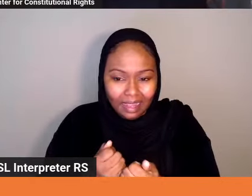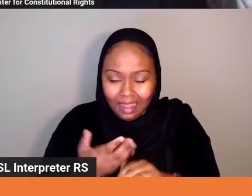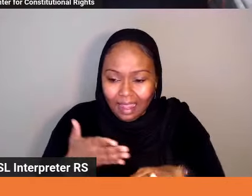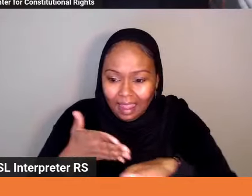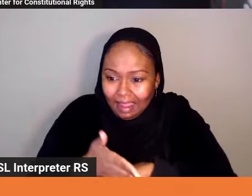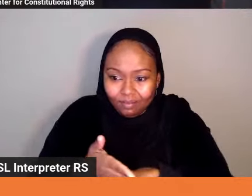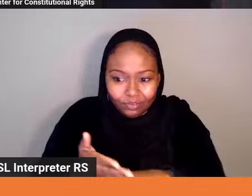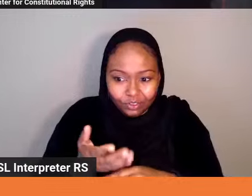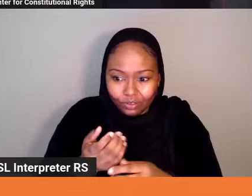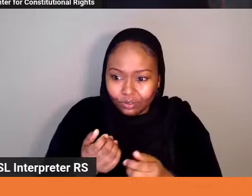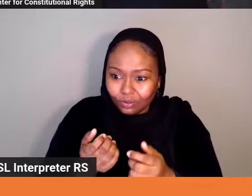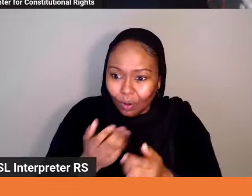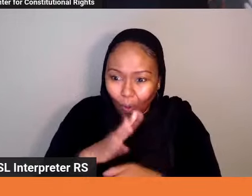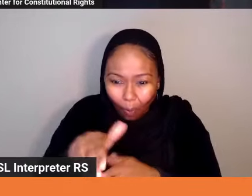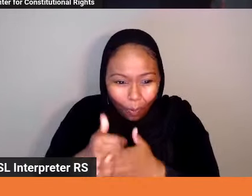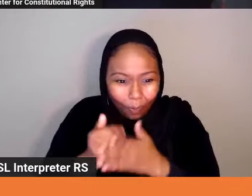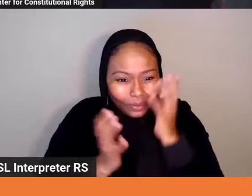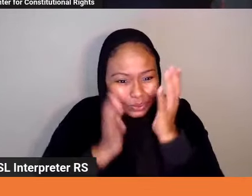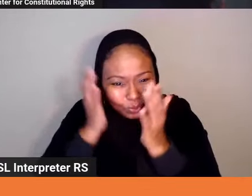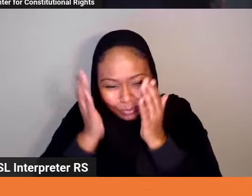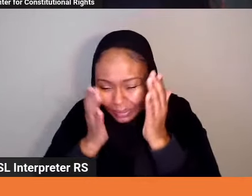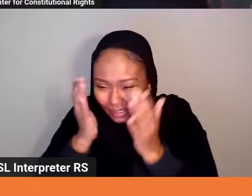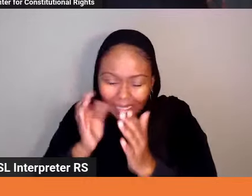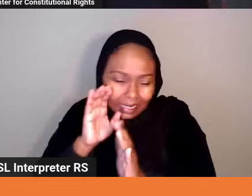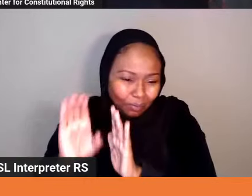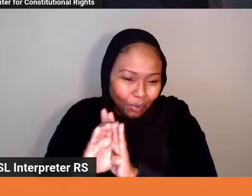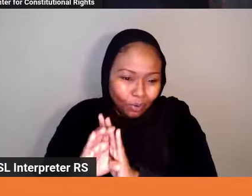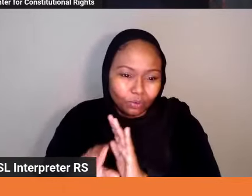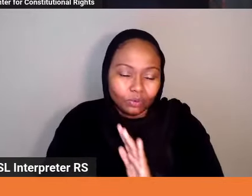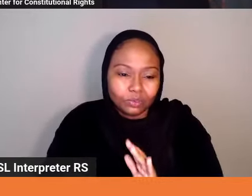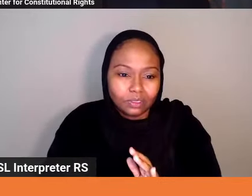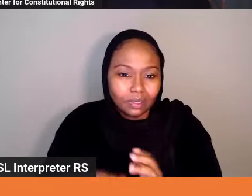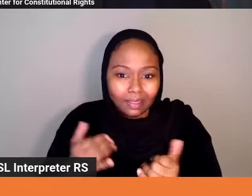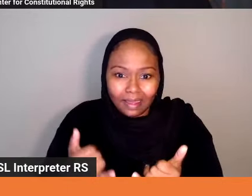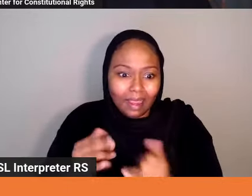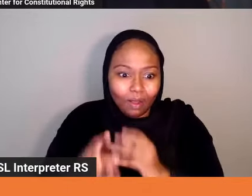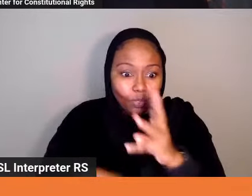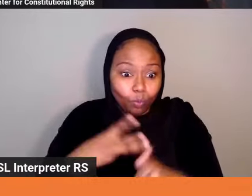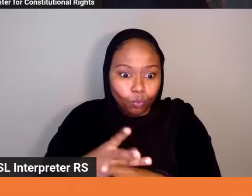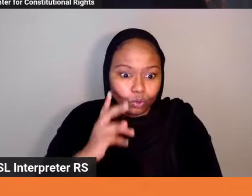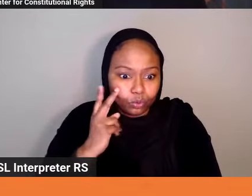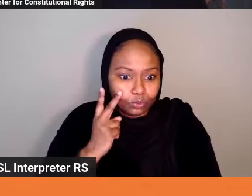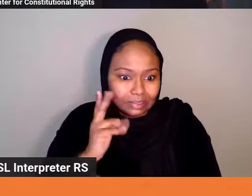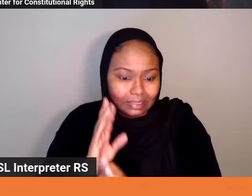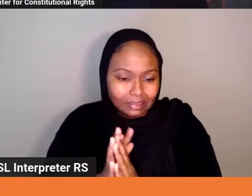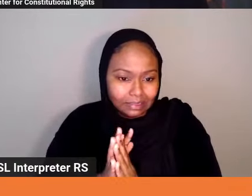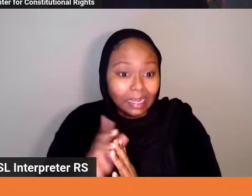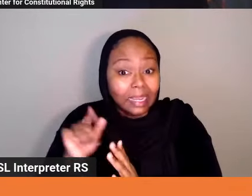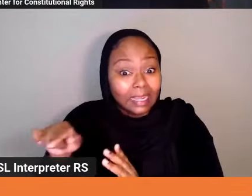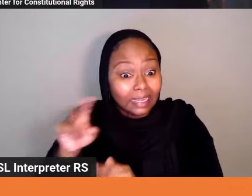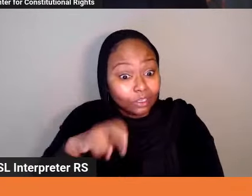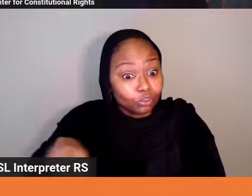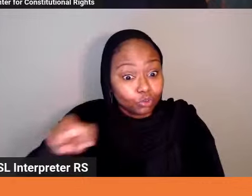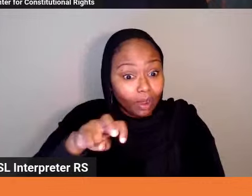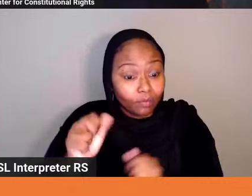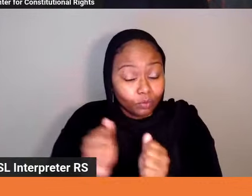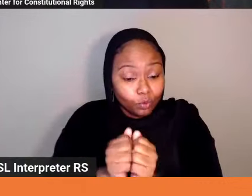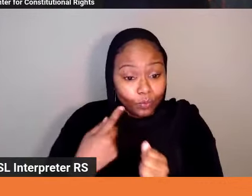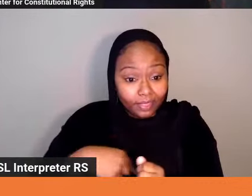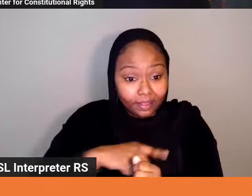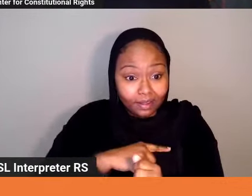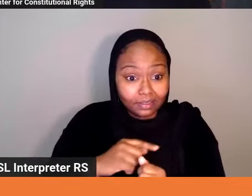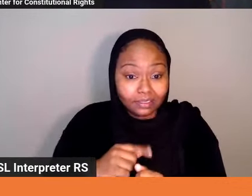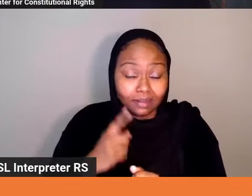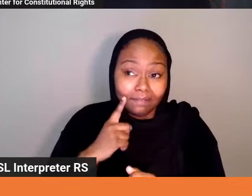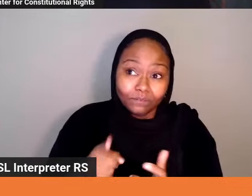humiliating conduct and photos that the world has now seen? So he traveled with us